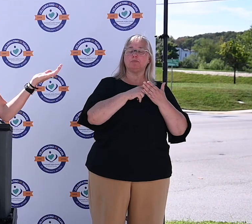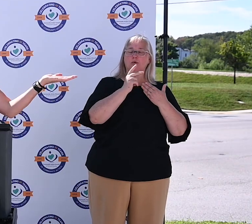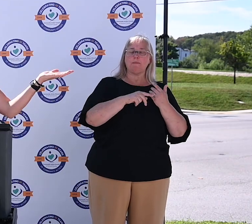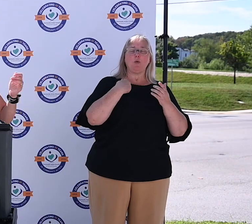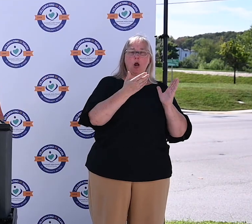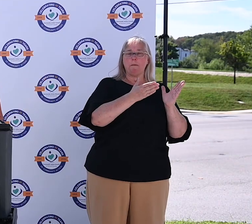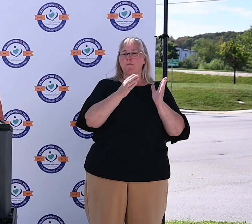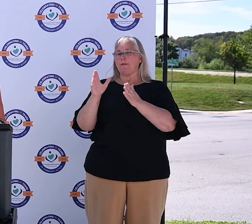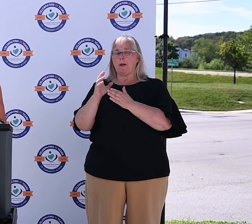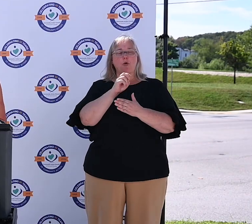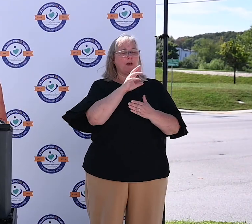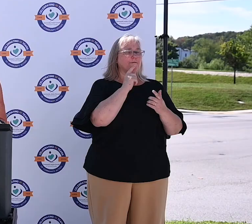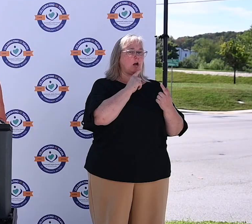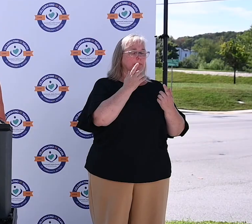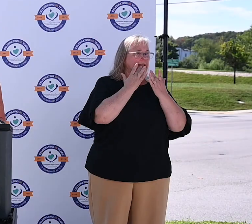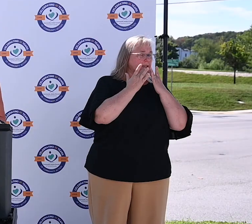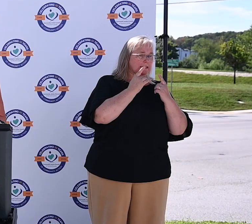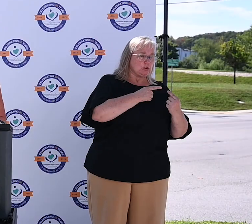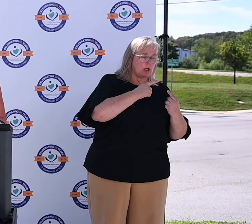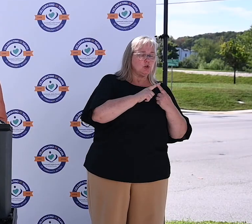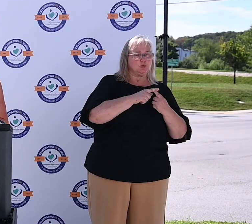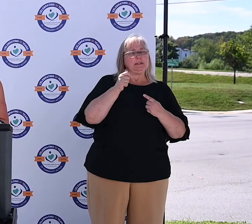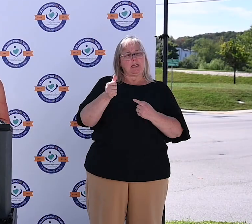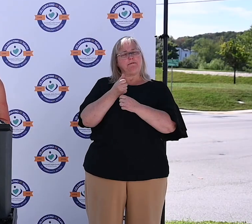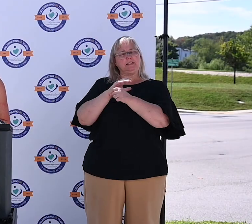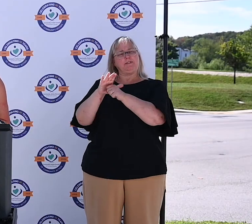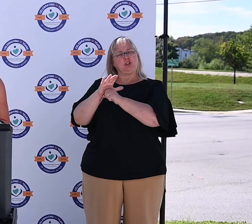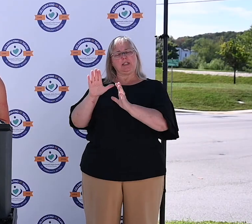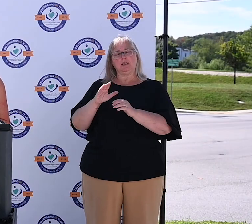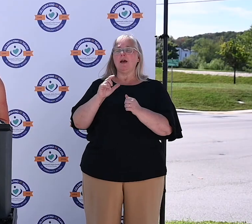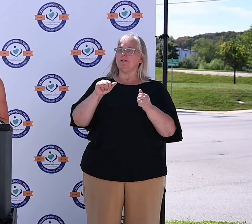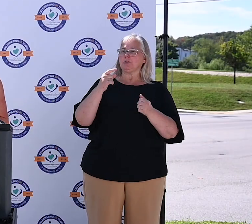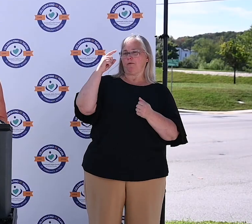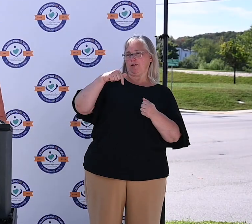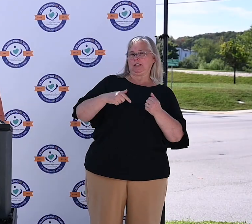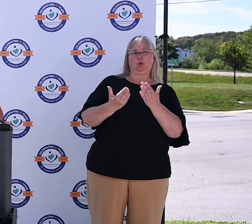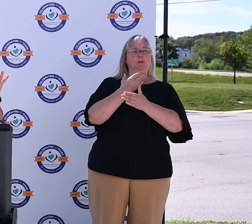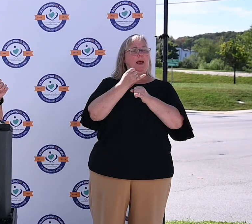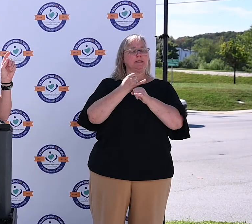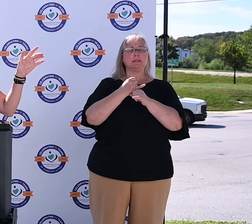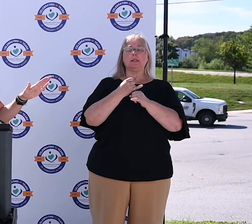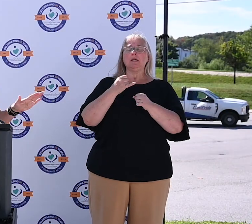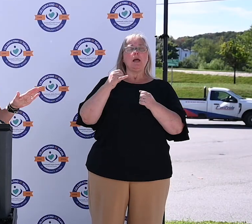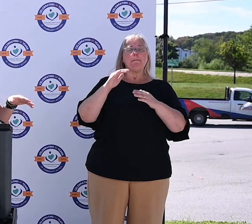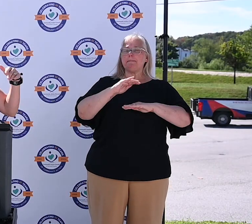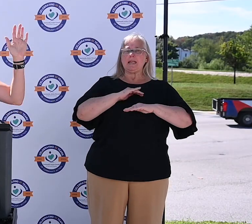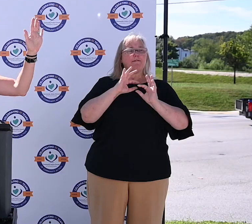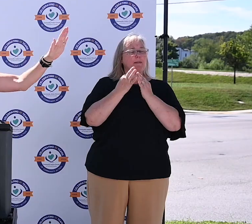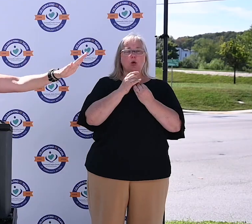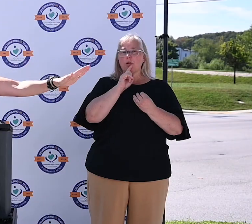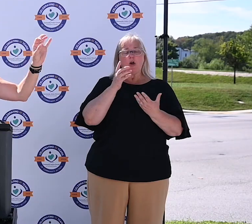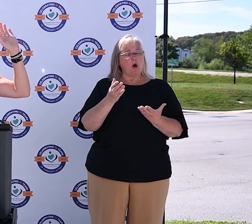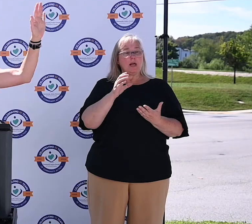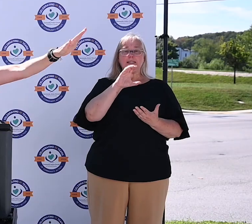from struggle to self-sufficiency. And that's what this new campus is all about. It's about meeting families where they are.